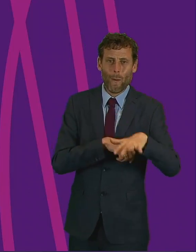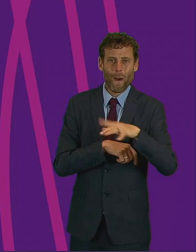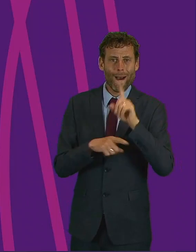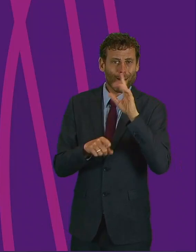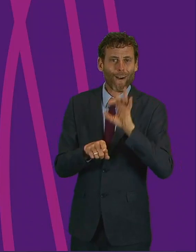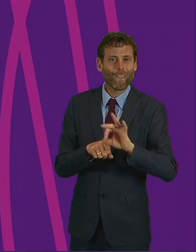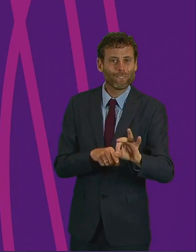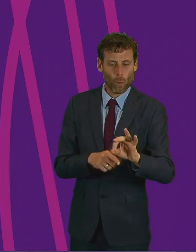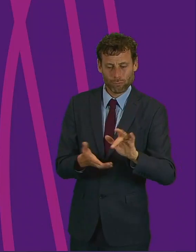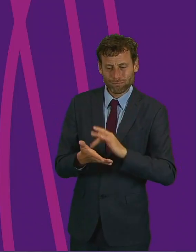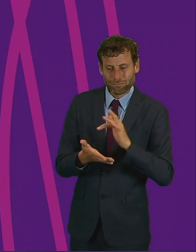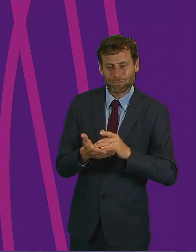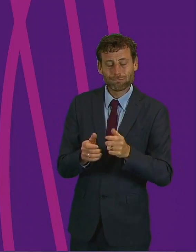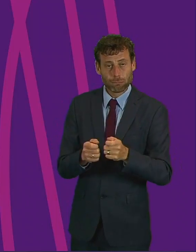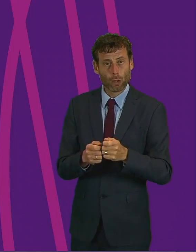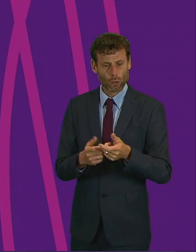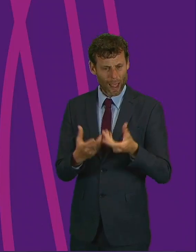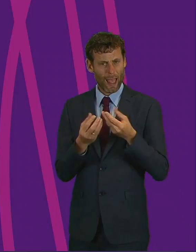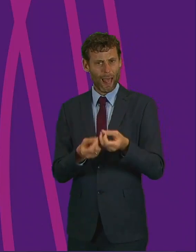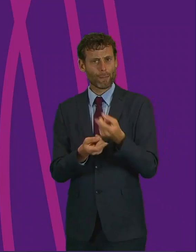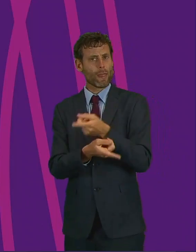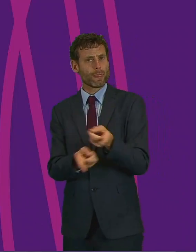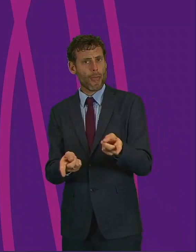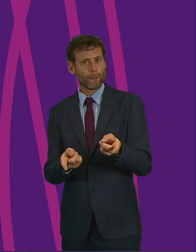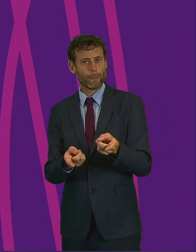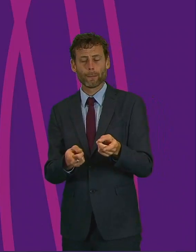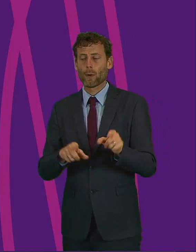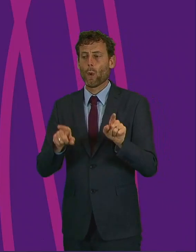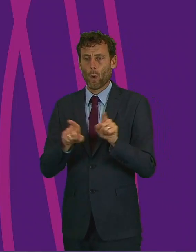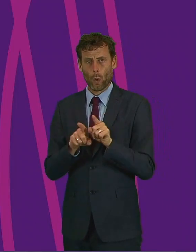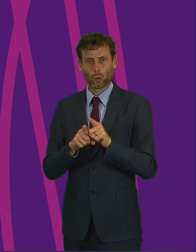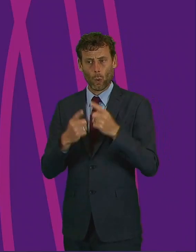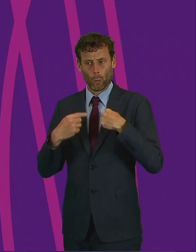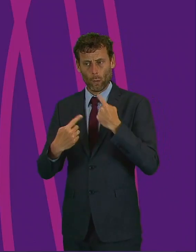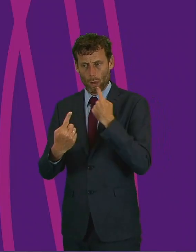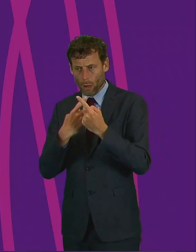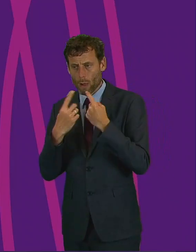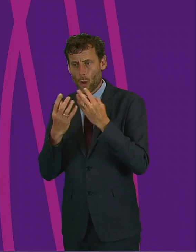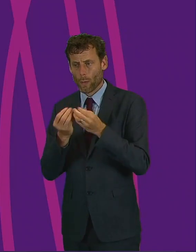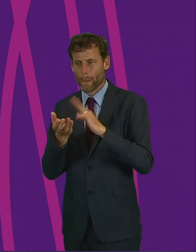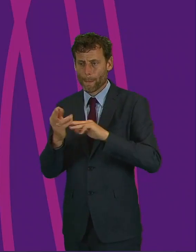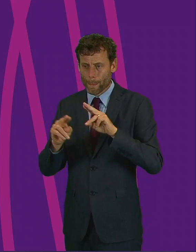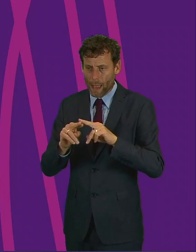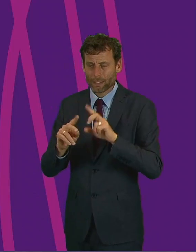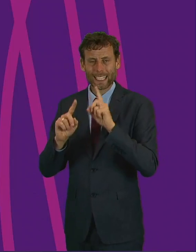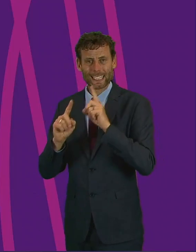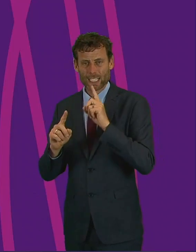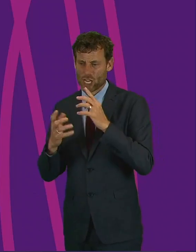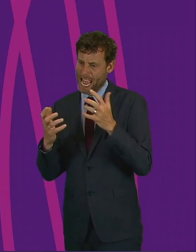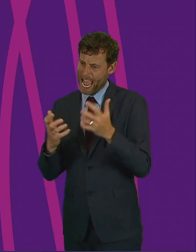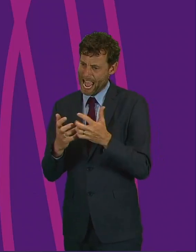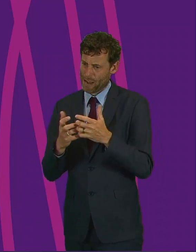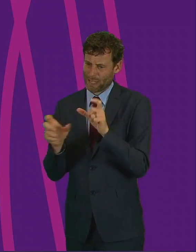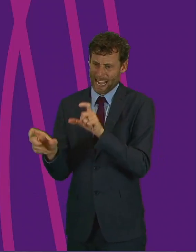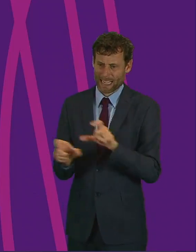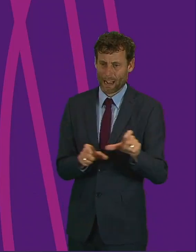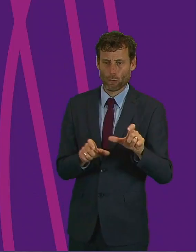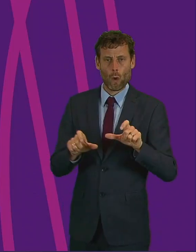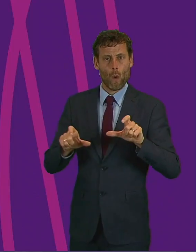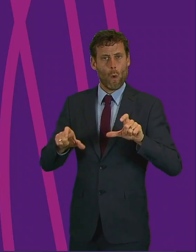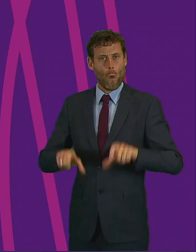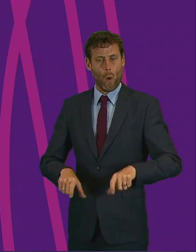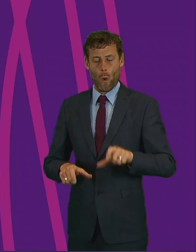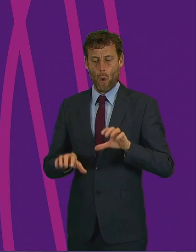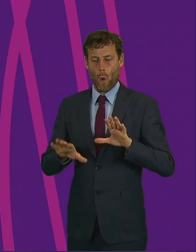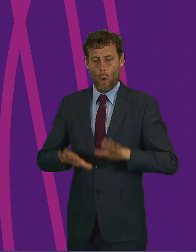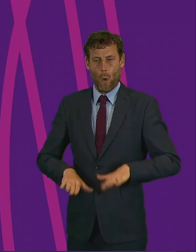range of other ways that working with teachers and indeed parents we will pursue to make sure that home learning is a good and worthwhile experience for